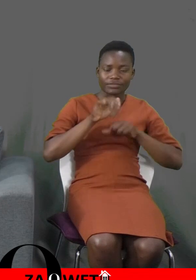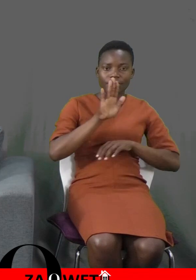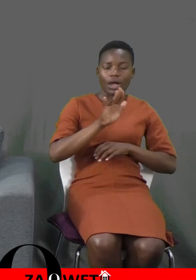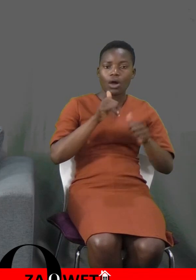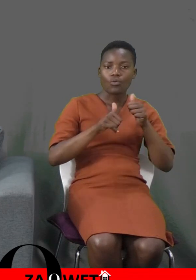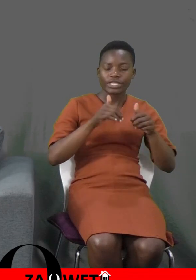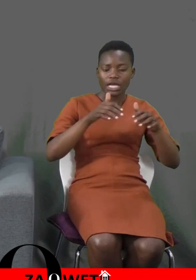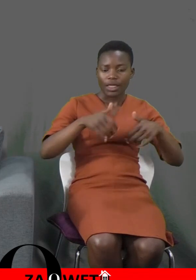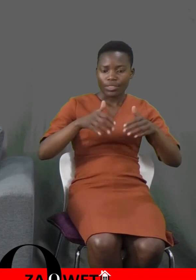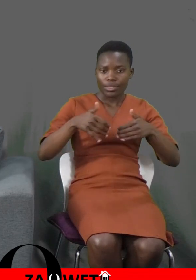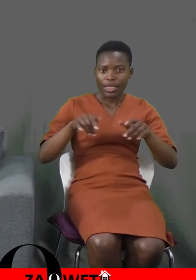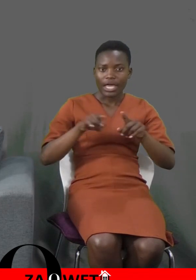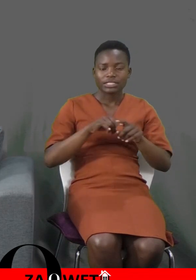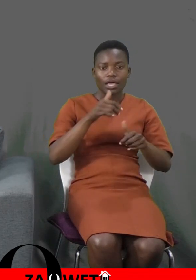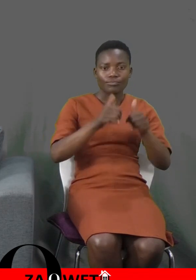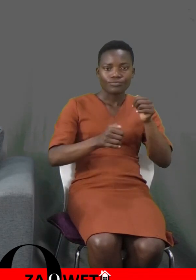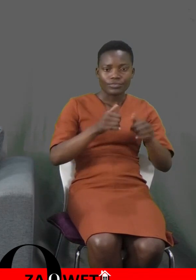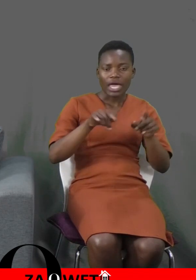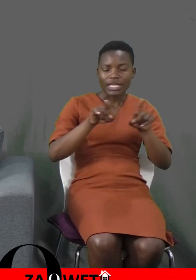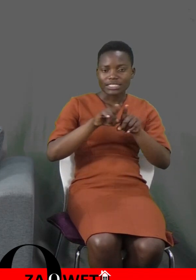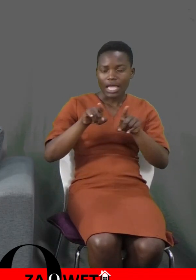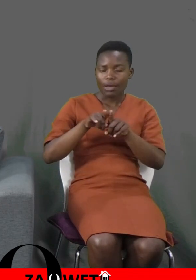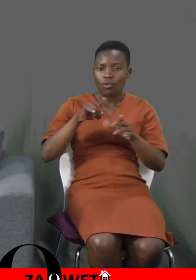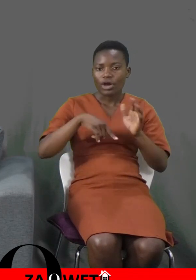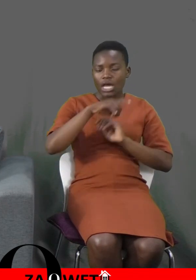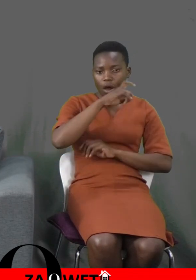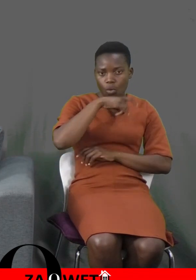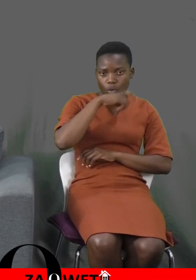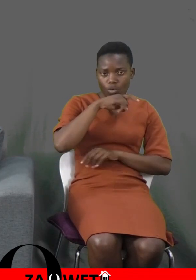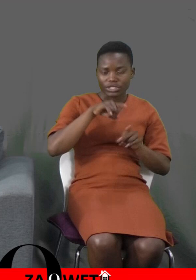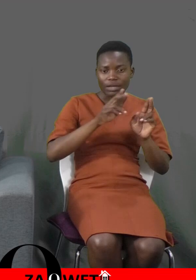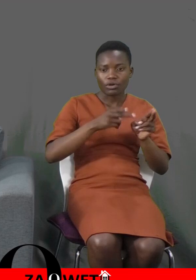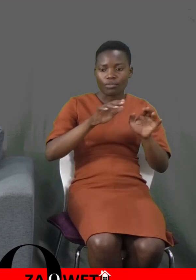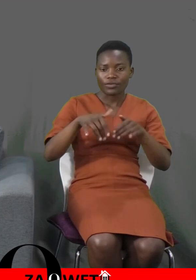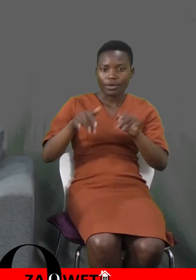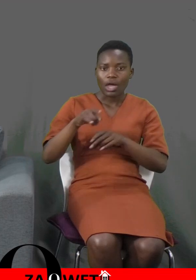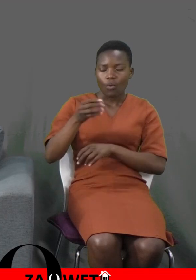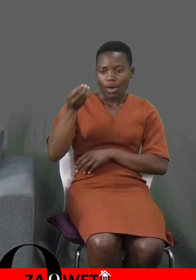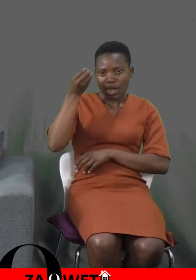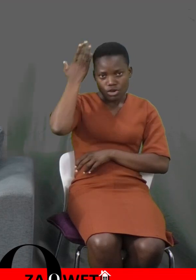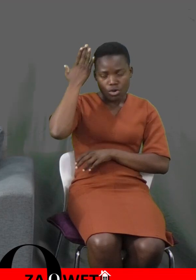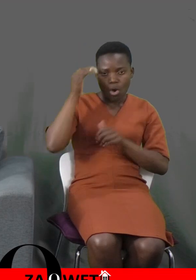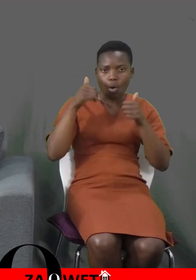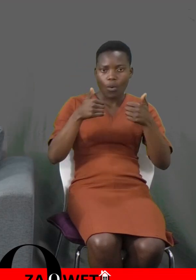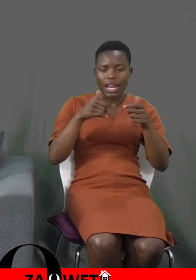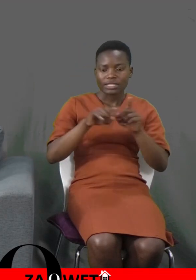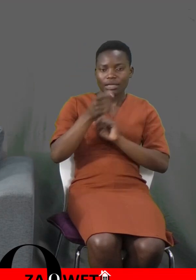farming, dairy farming, poultry farming, and the normal farming. Are you versant with the